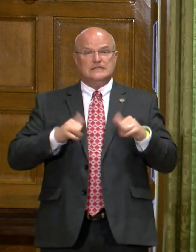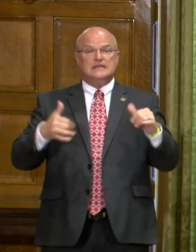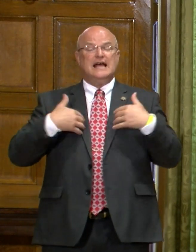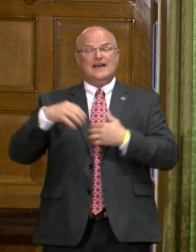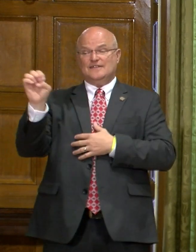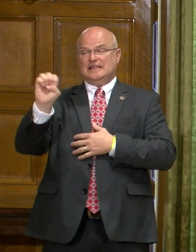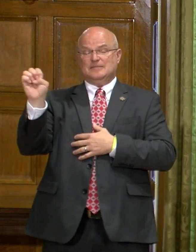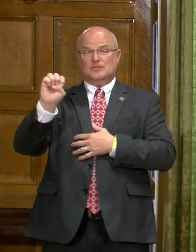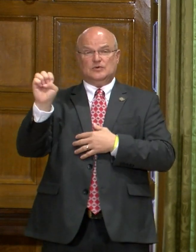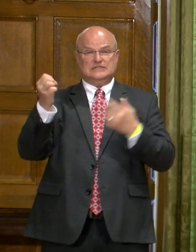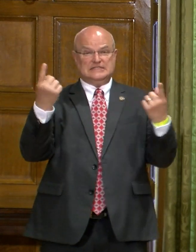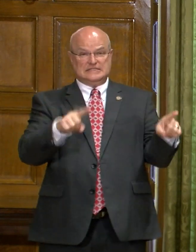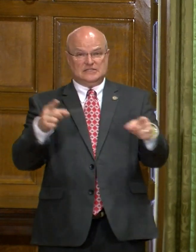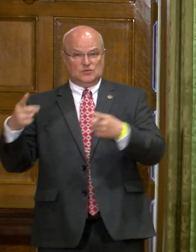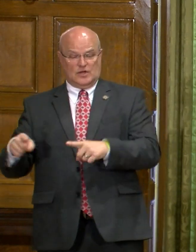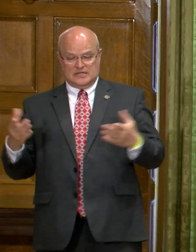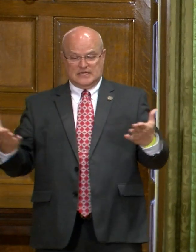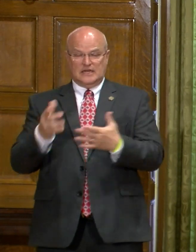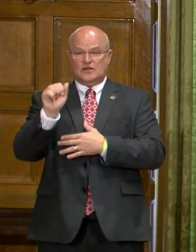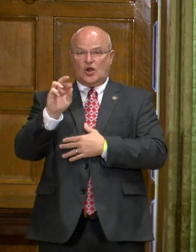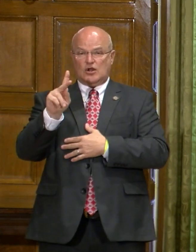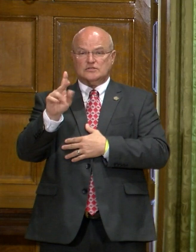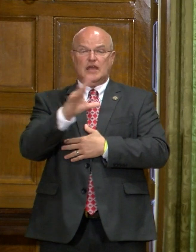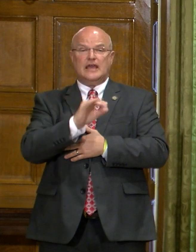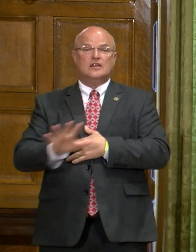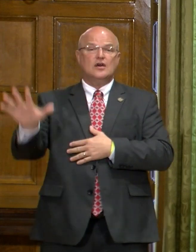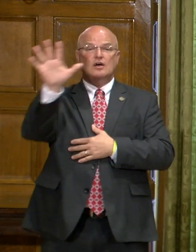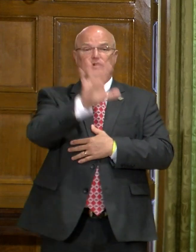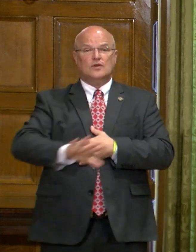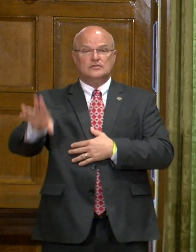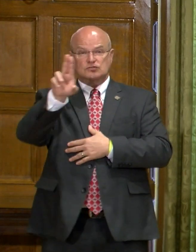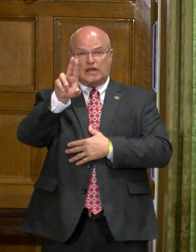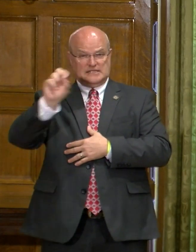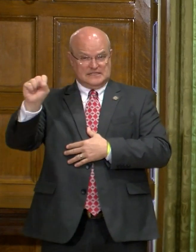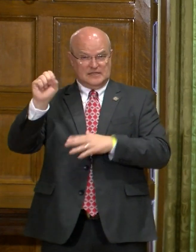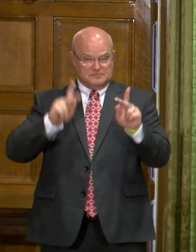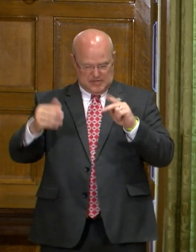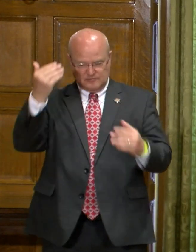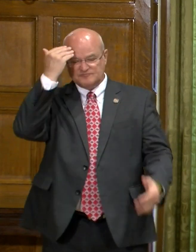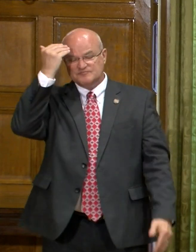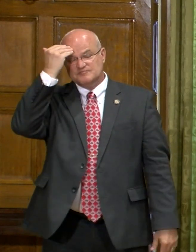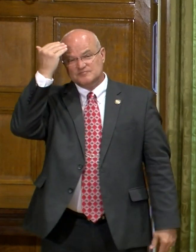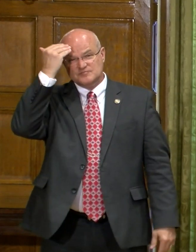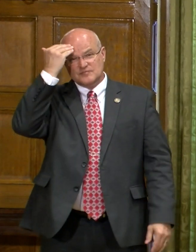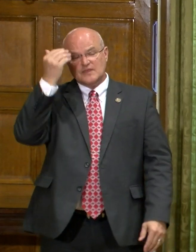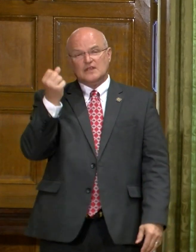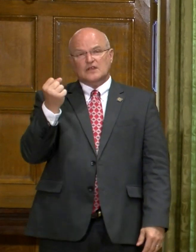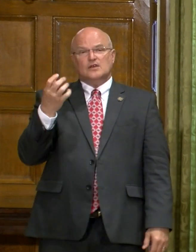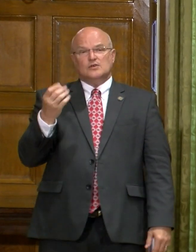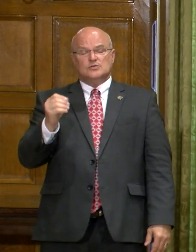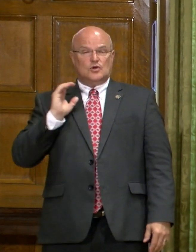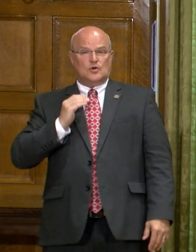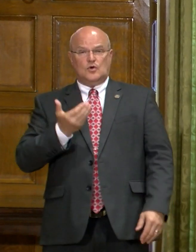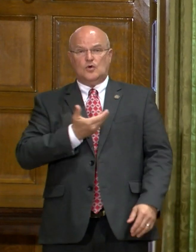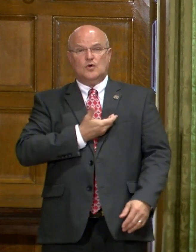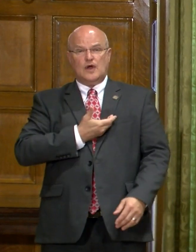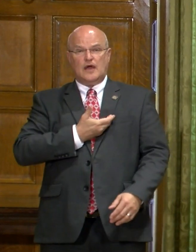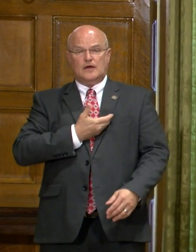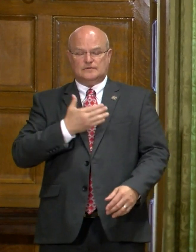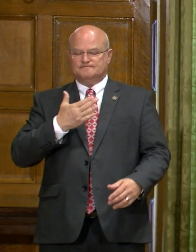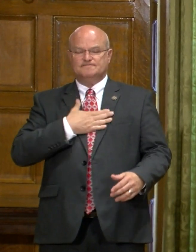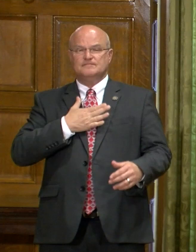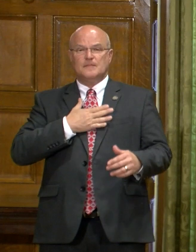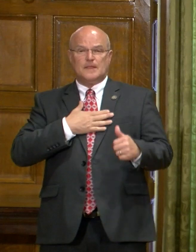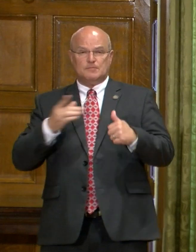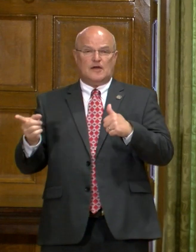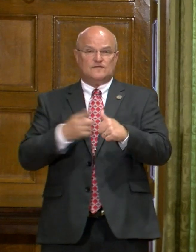an emergency situation in Arkansas and across our nation that everyone is familiar with. And so my